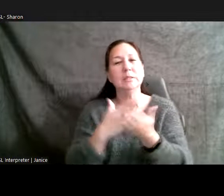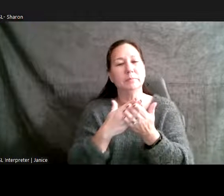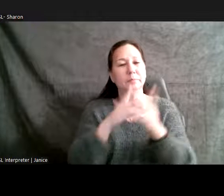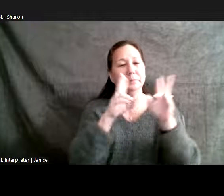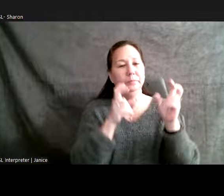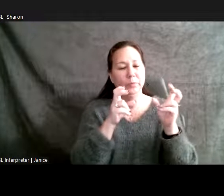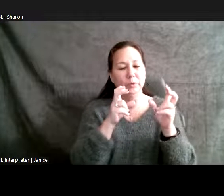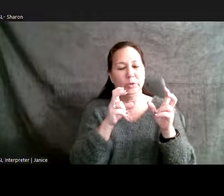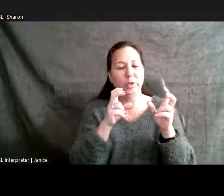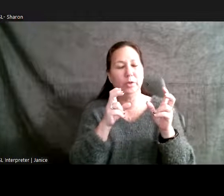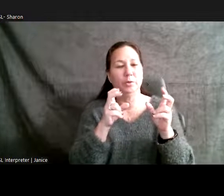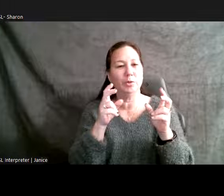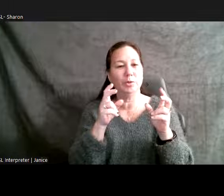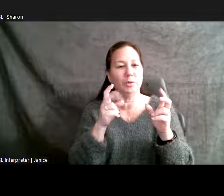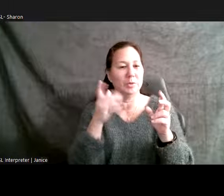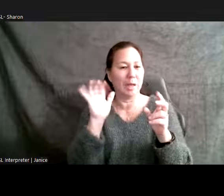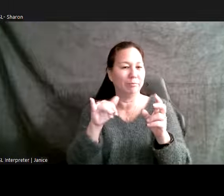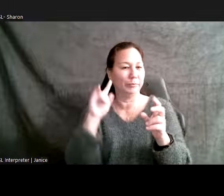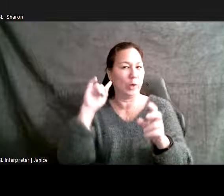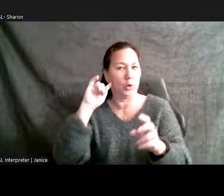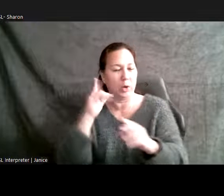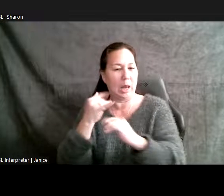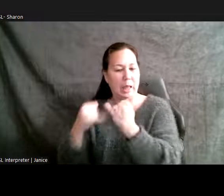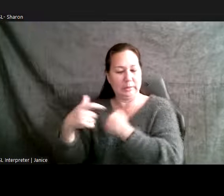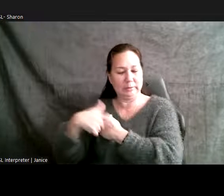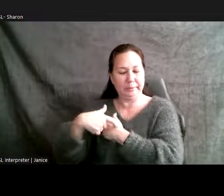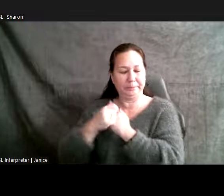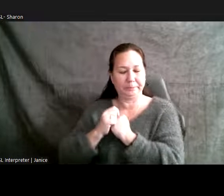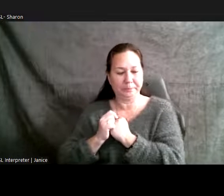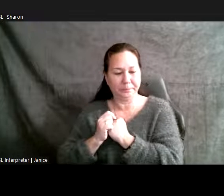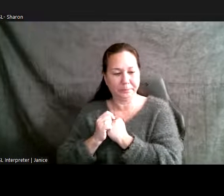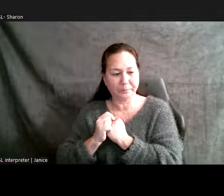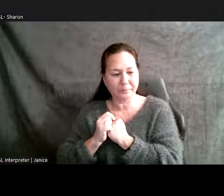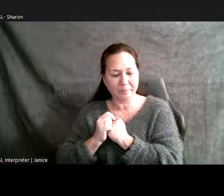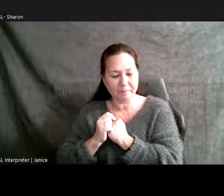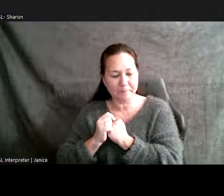last time: how do we